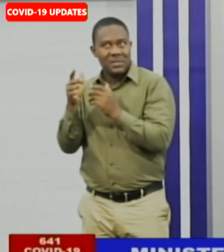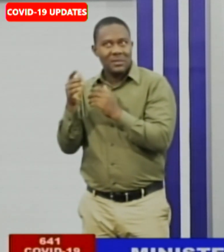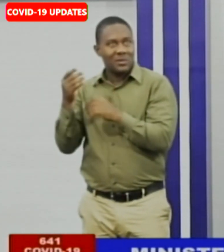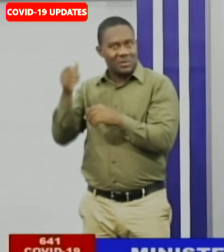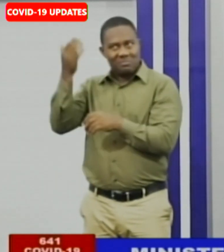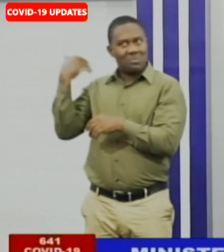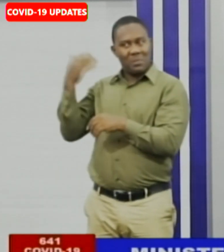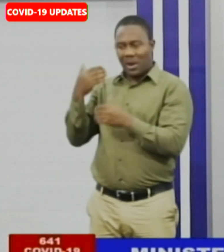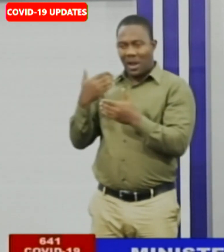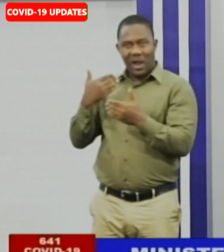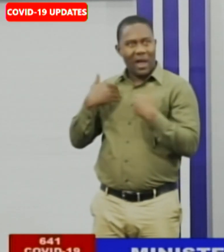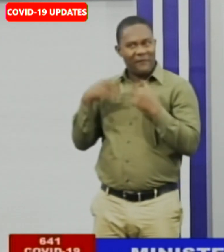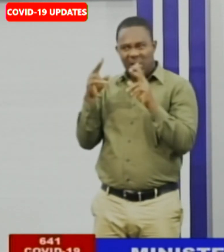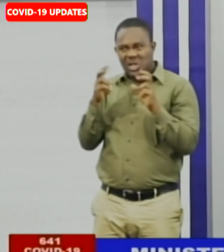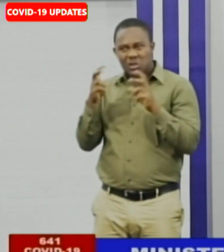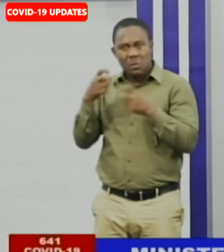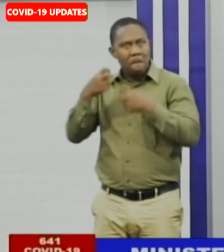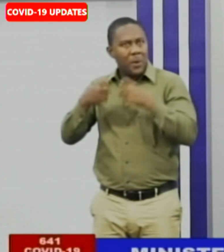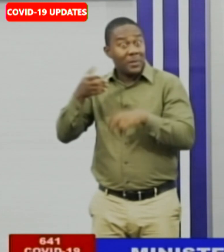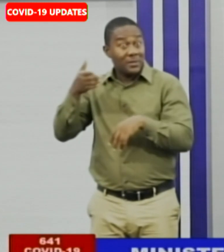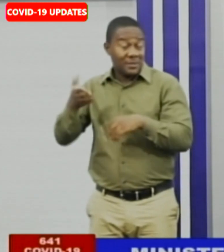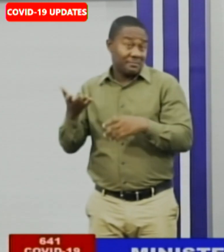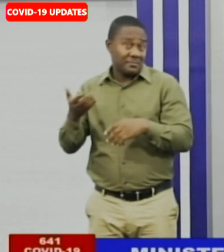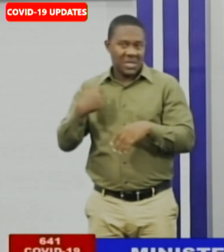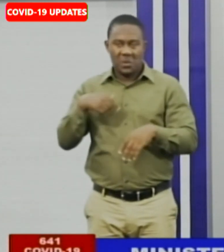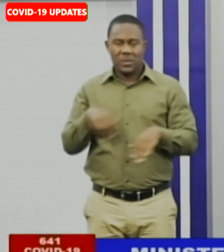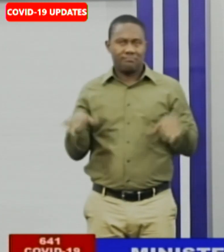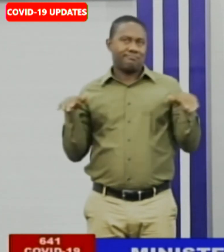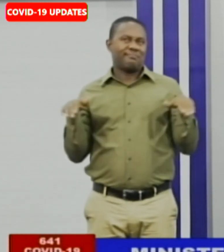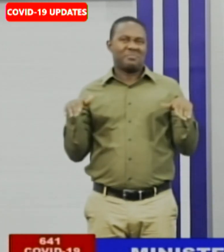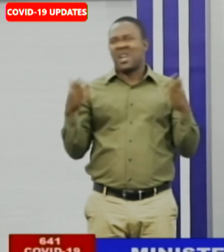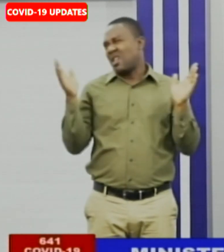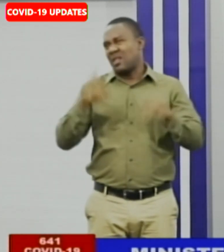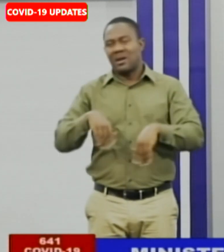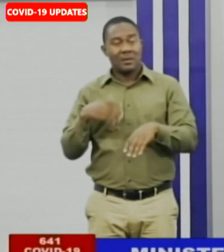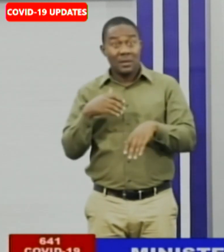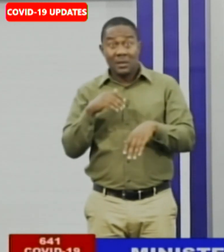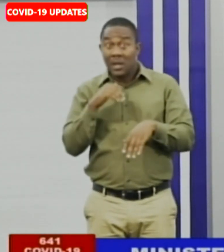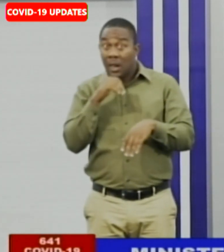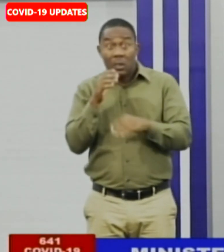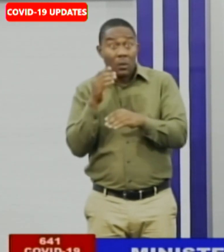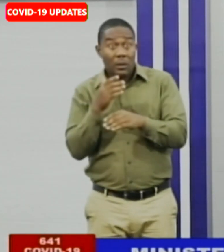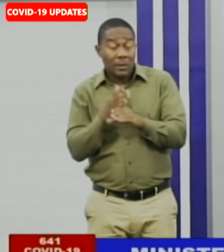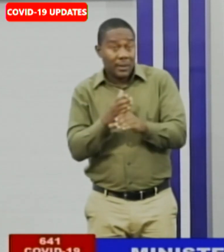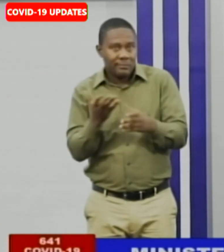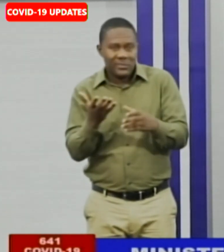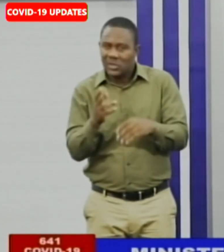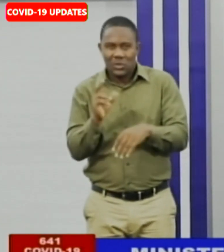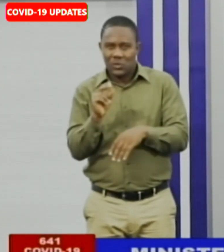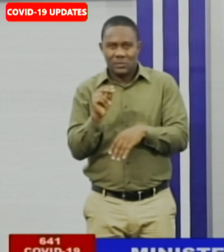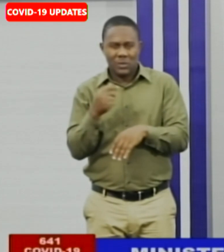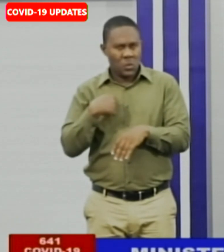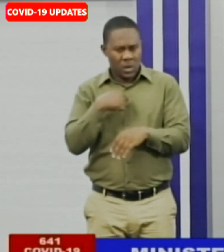beyond, we will not sit down aloof, for which reason we decided that we have a